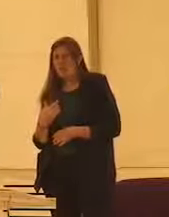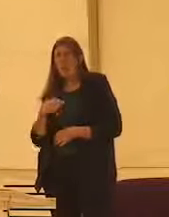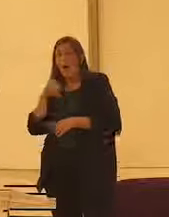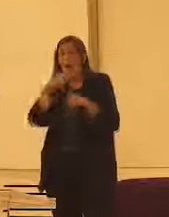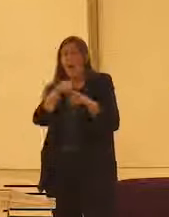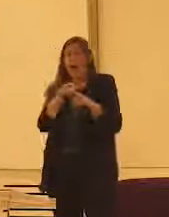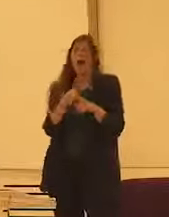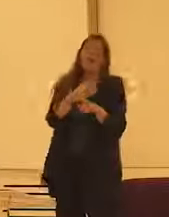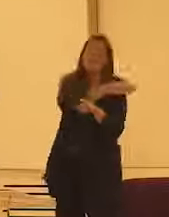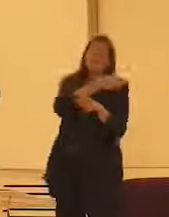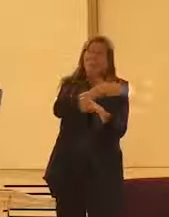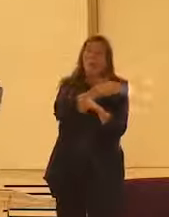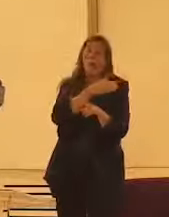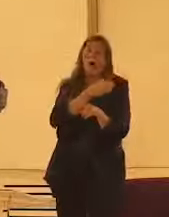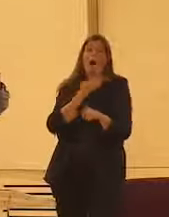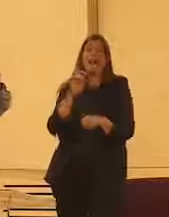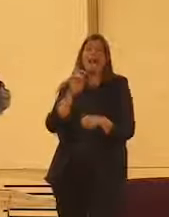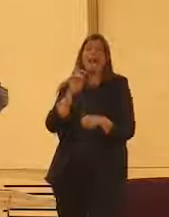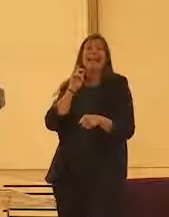they still hurt people